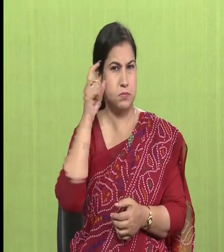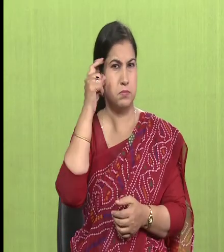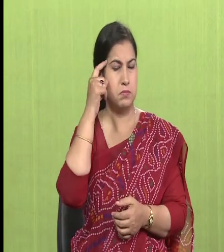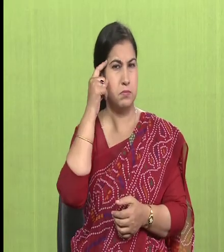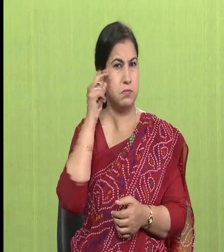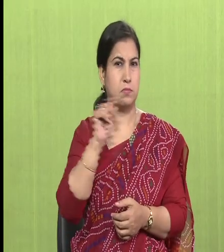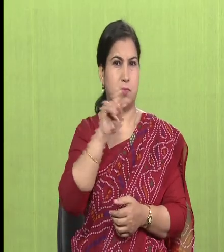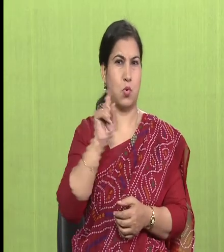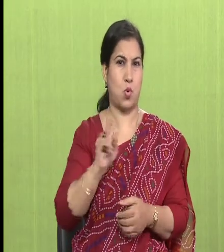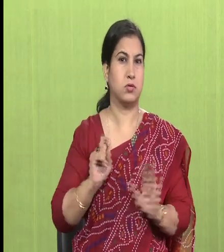mind